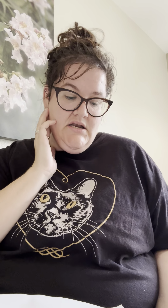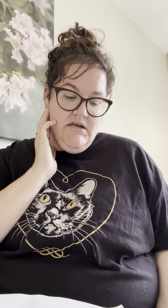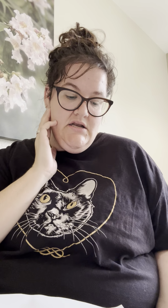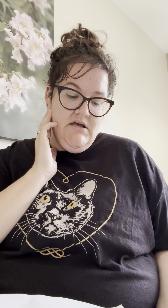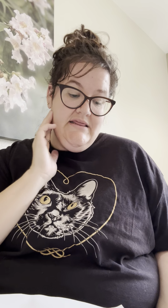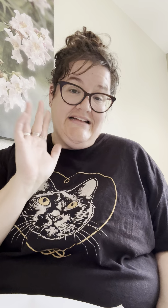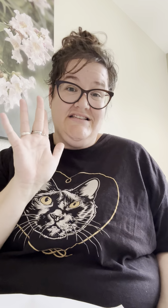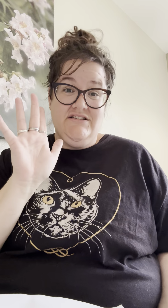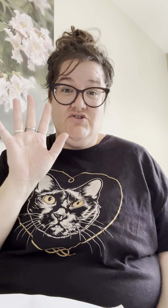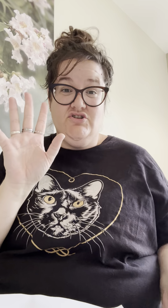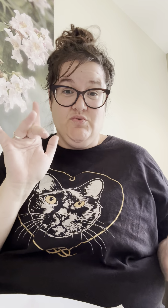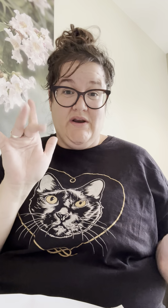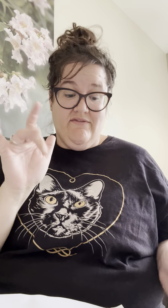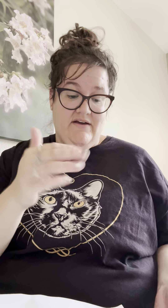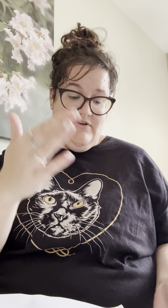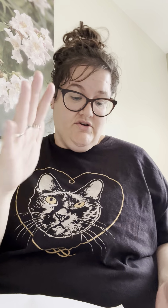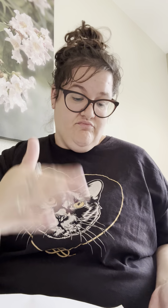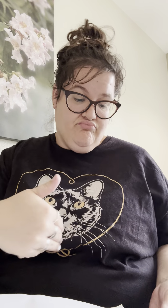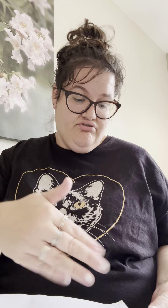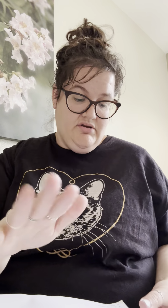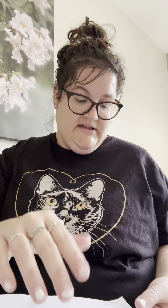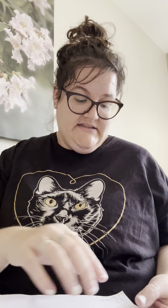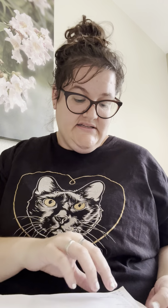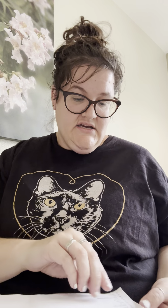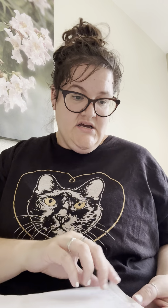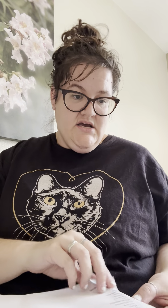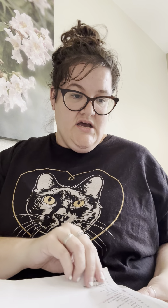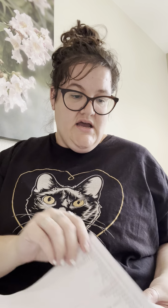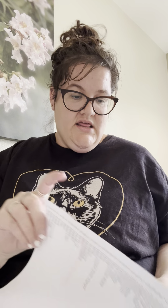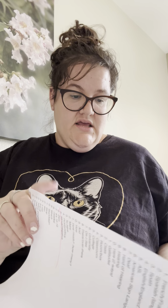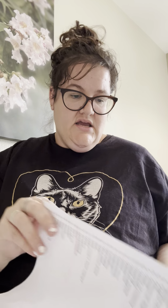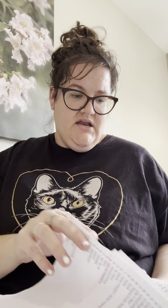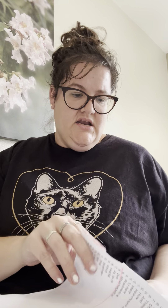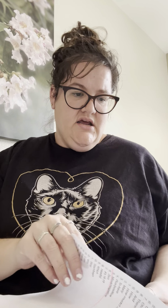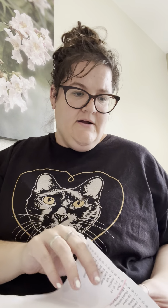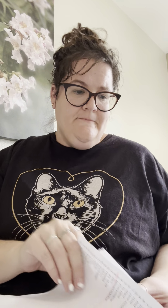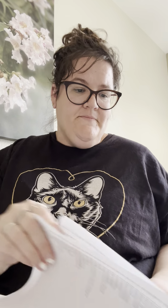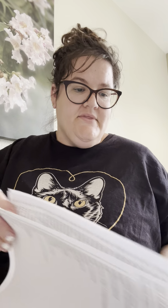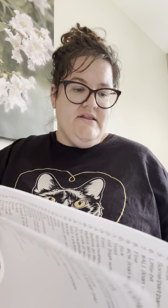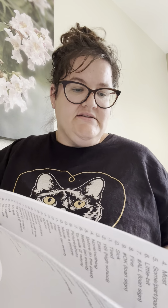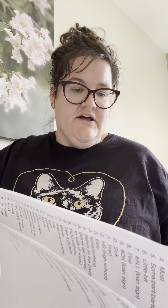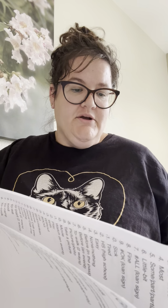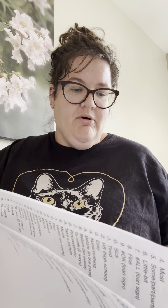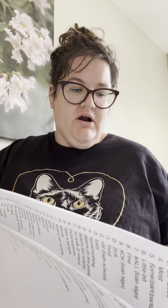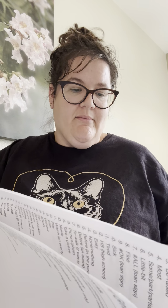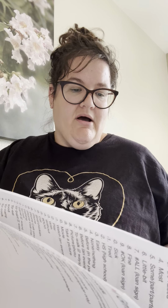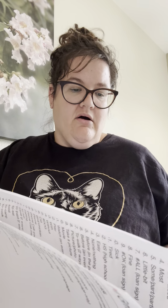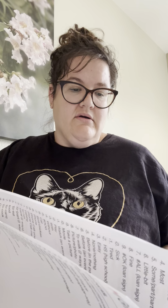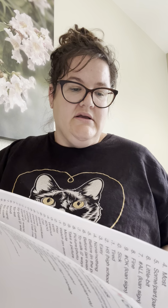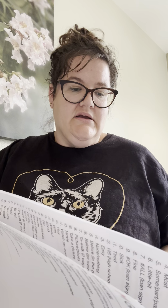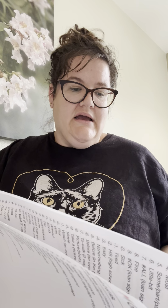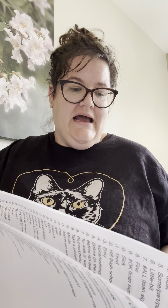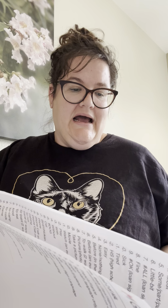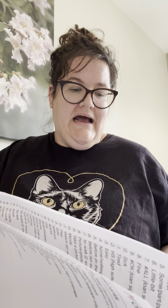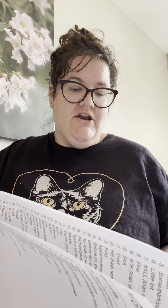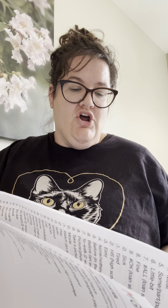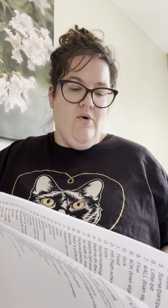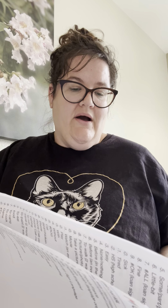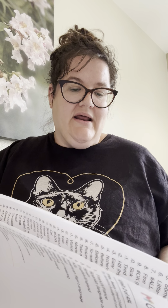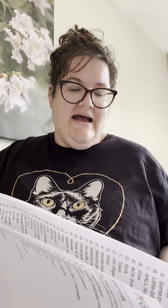then that's 25 on your list. And then this other part about know how to ask